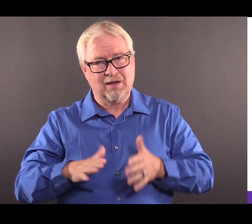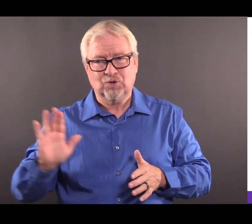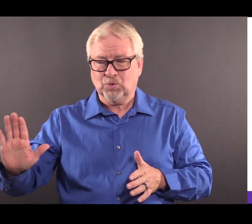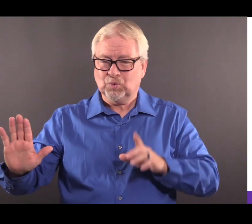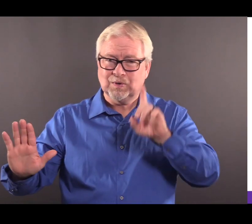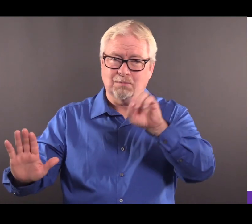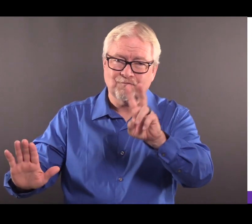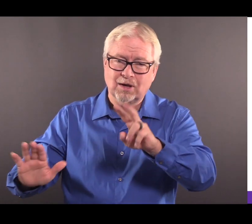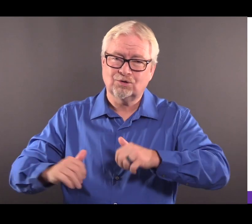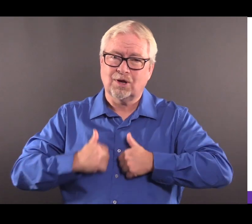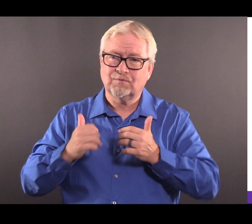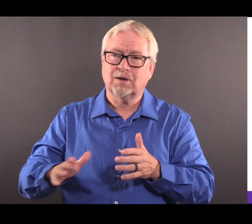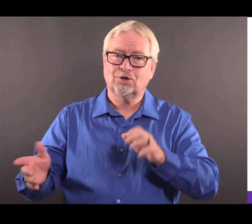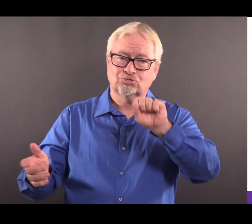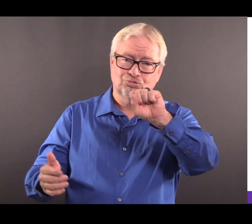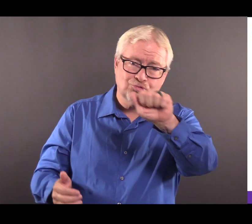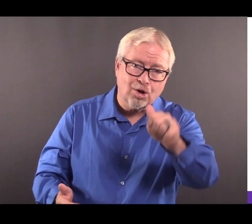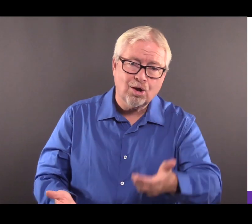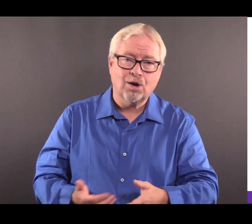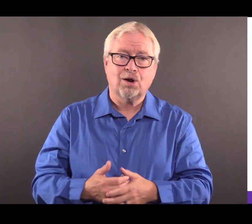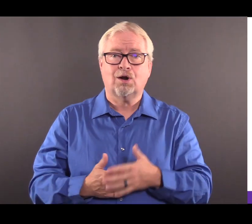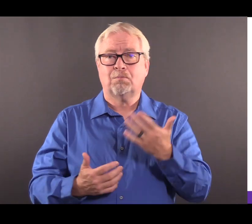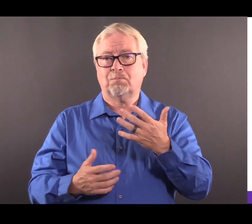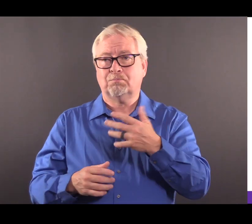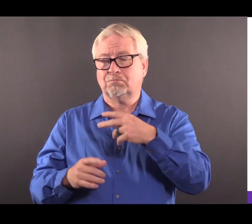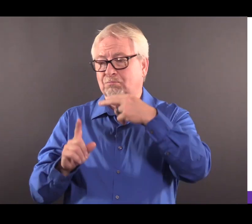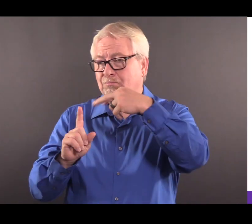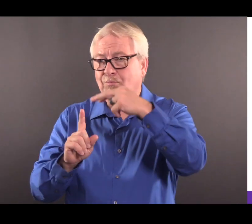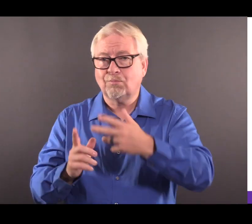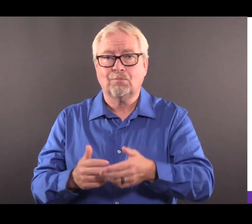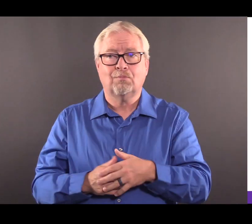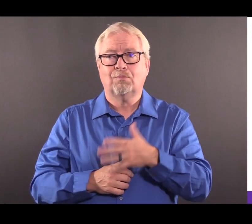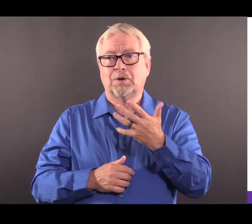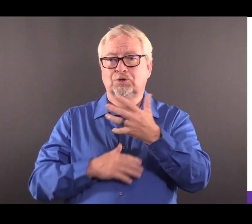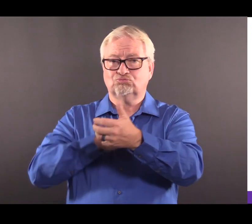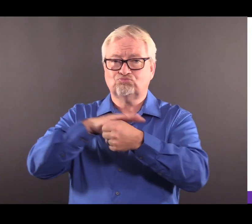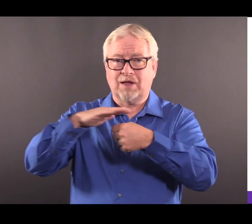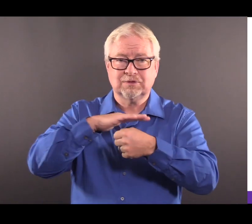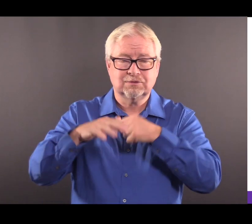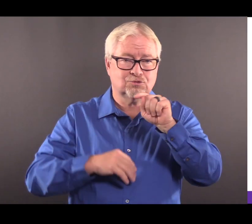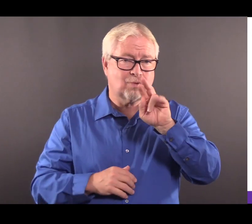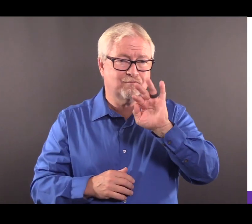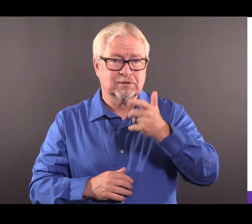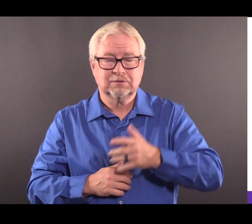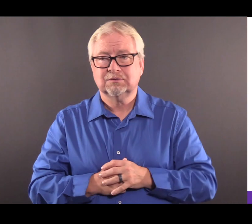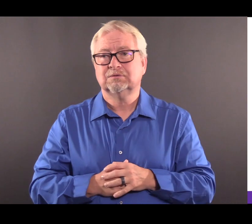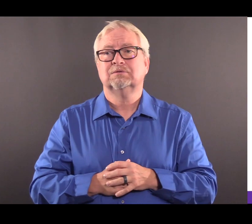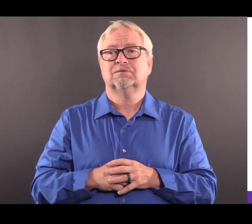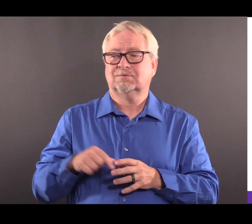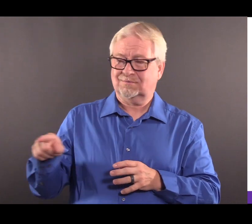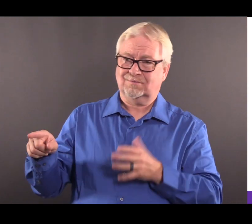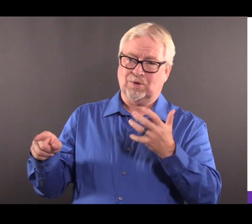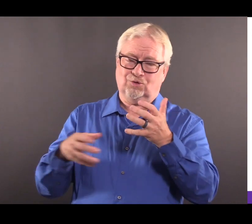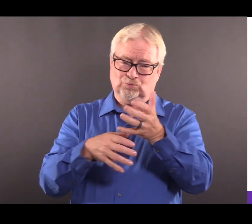privacy of survivors of domestic violence, sexual assault, stalking, and